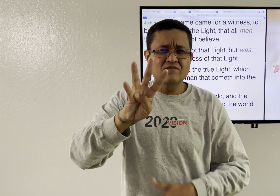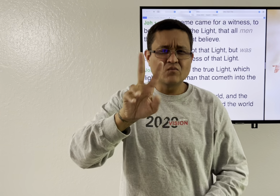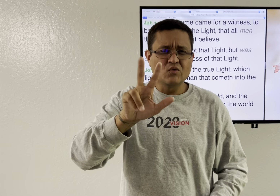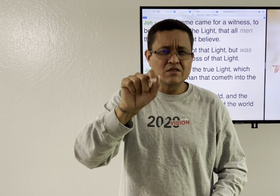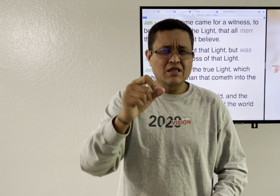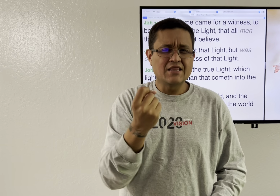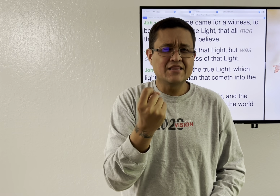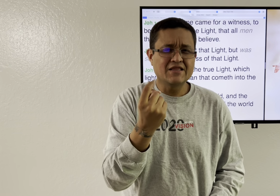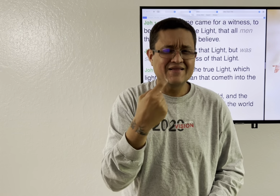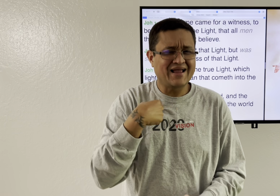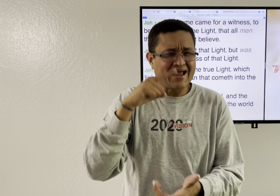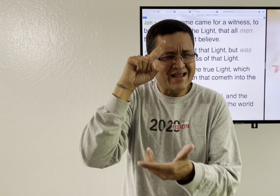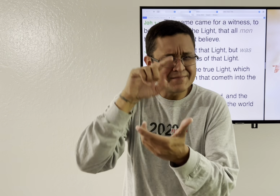I think that was in Isaiah.